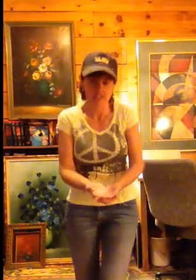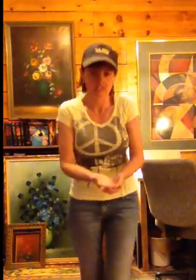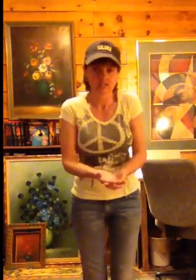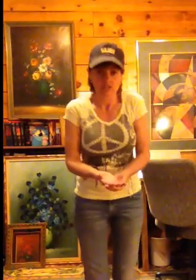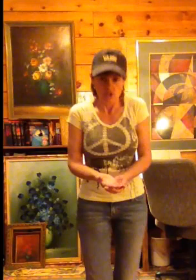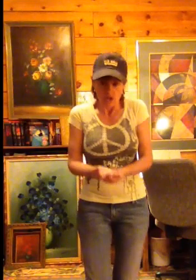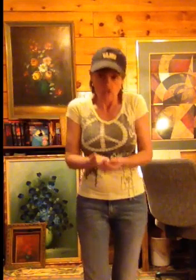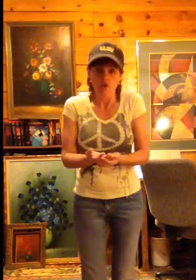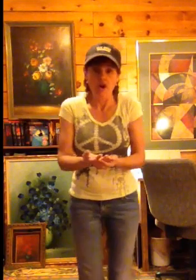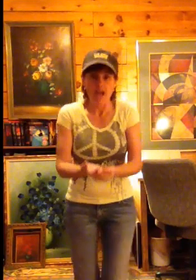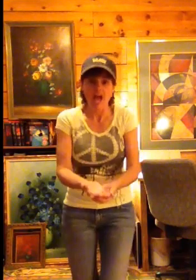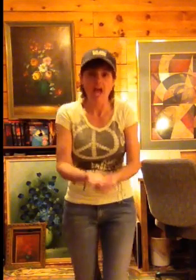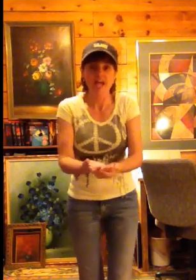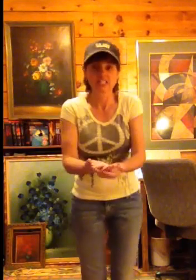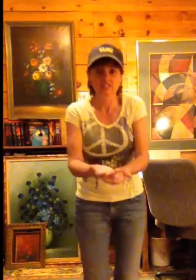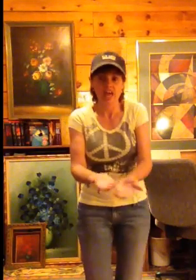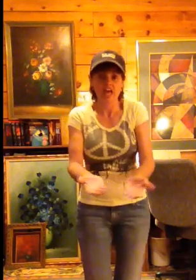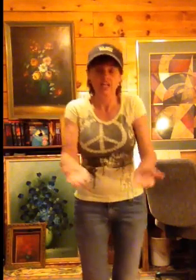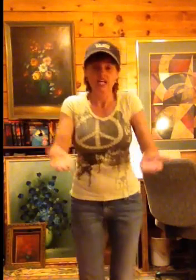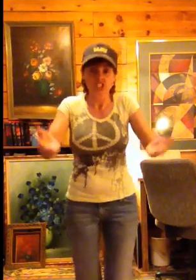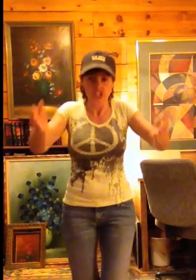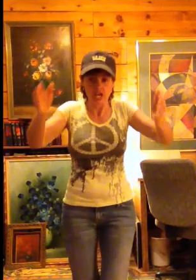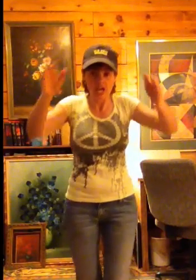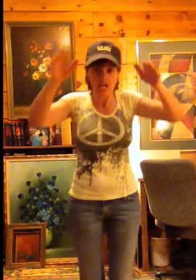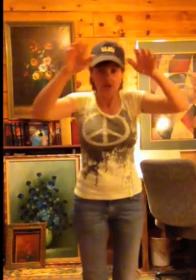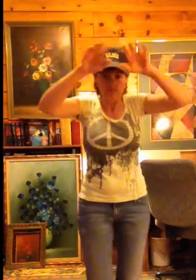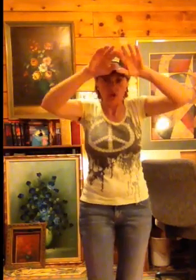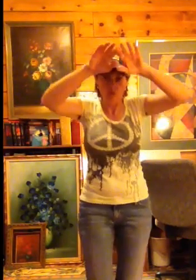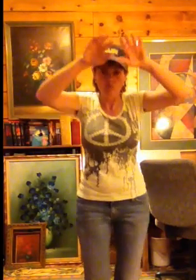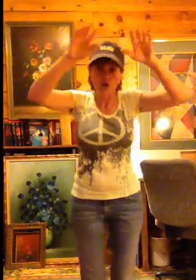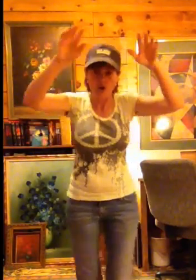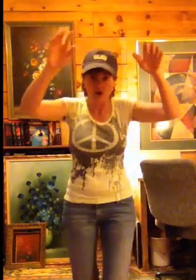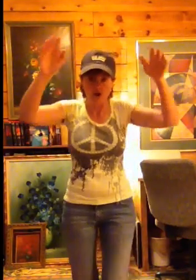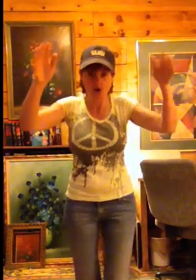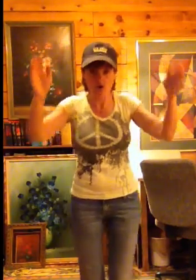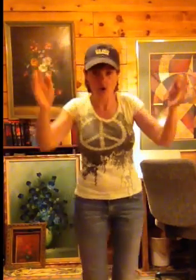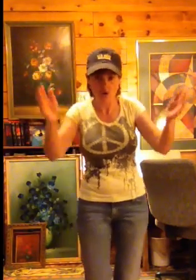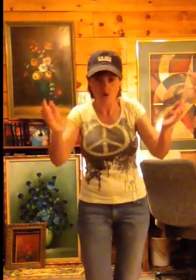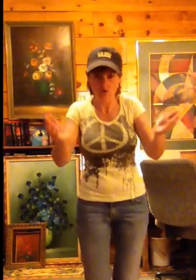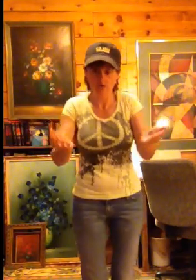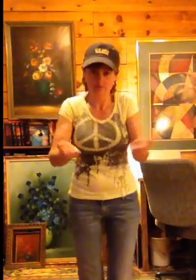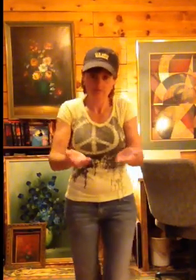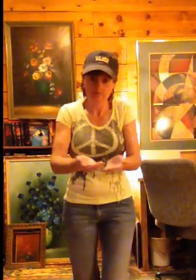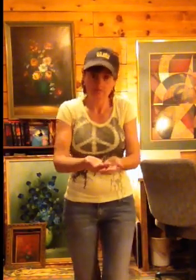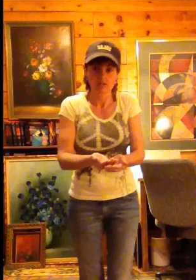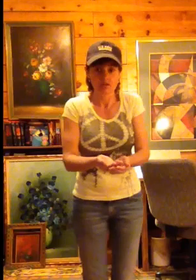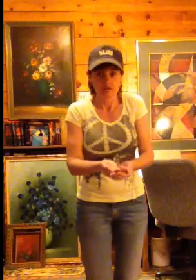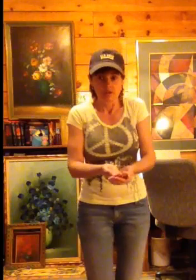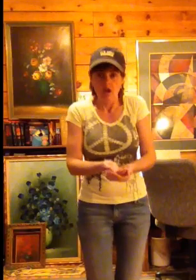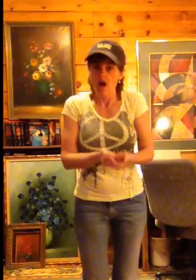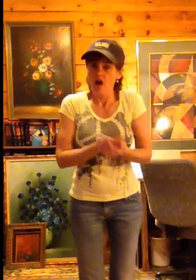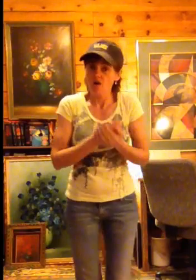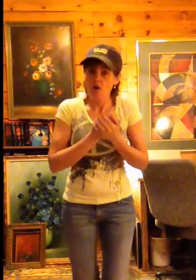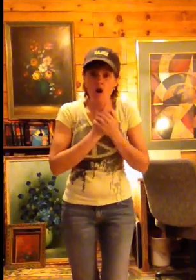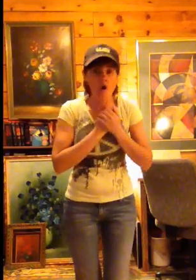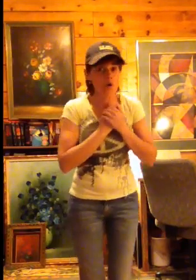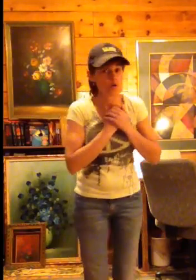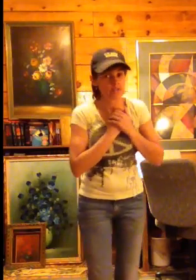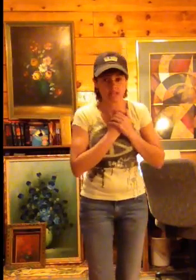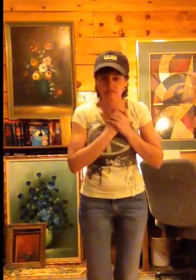Hands, your hands that shape the world are holding